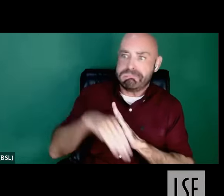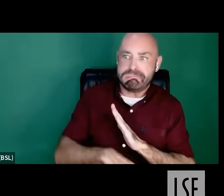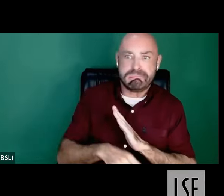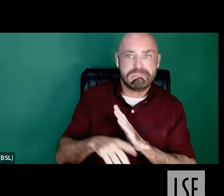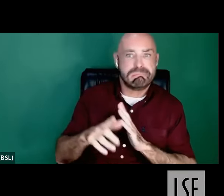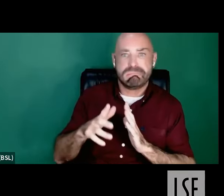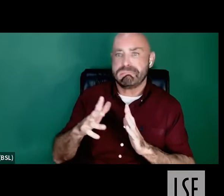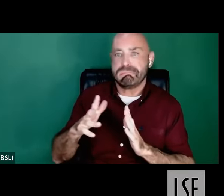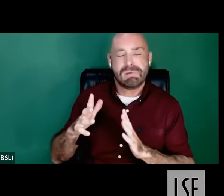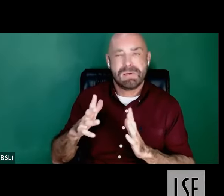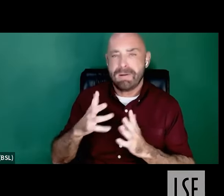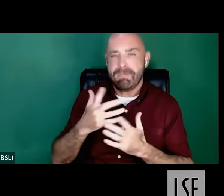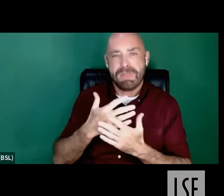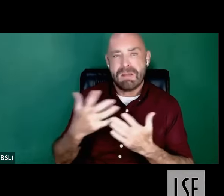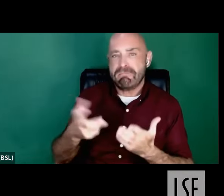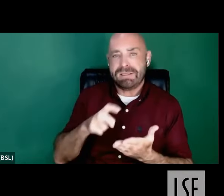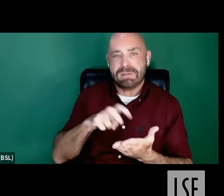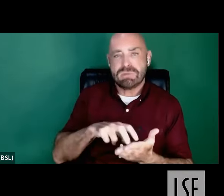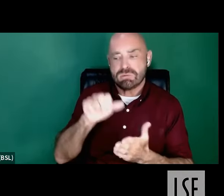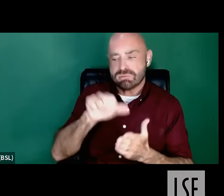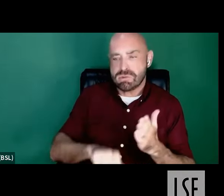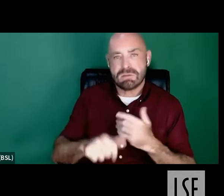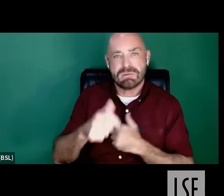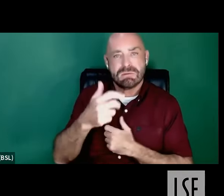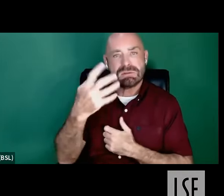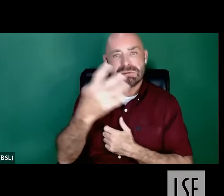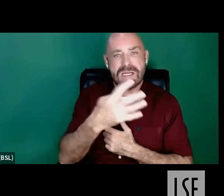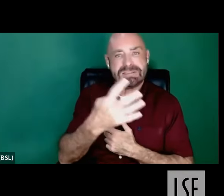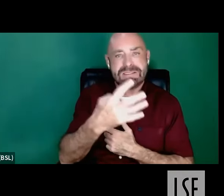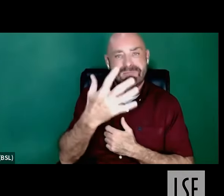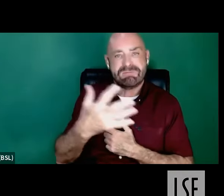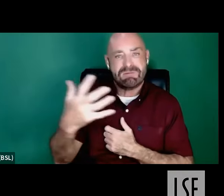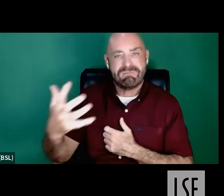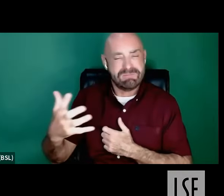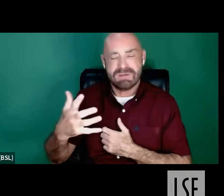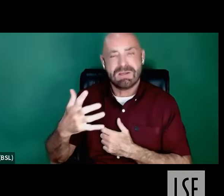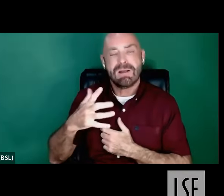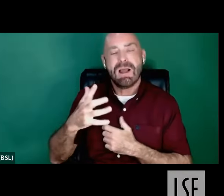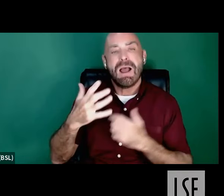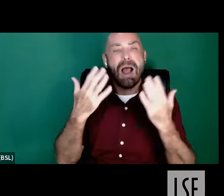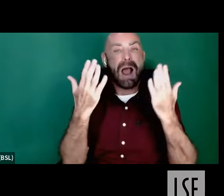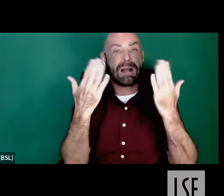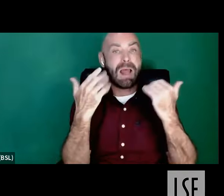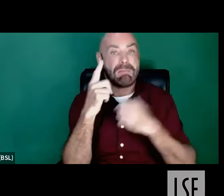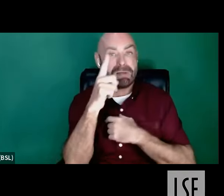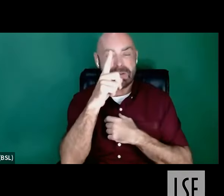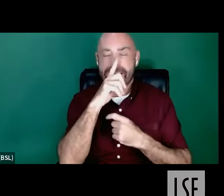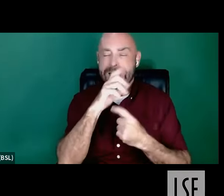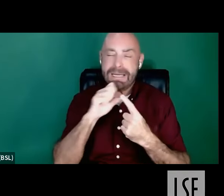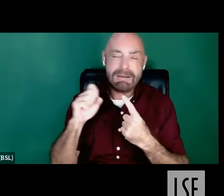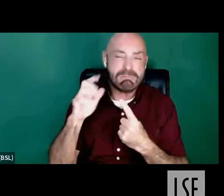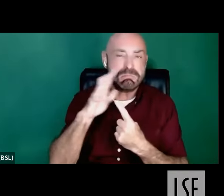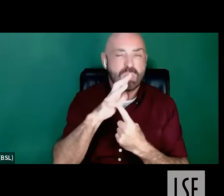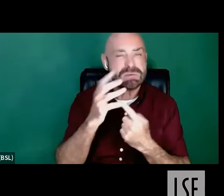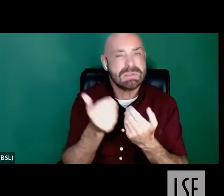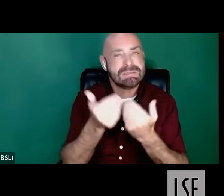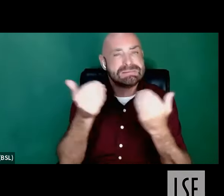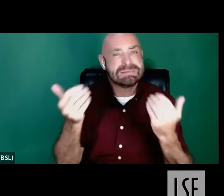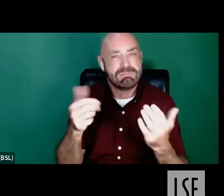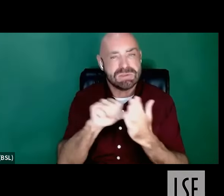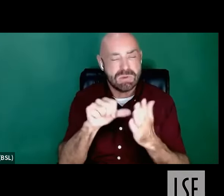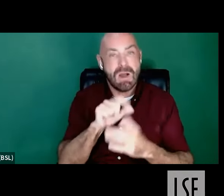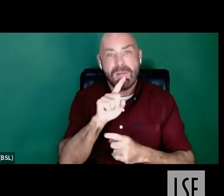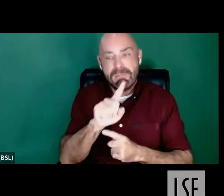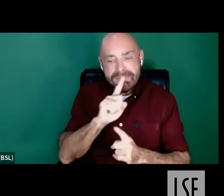since records began in 1955. And climate, though very important as a freestanding issue, convincing